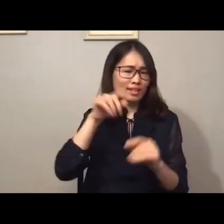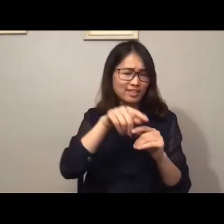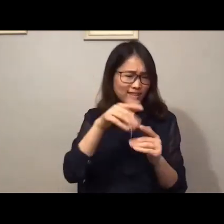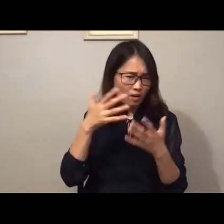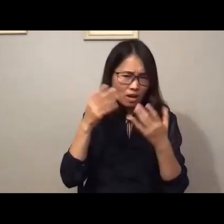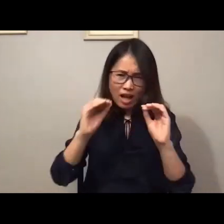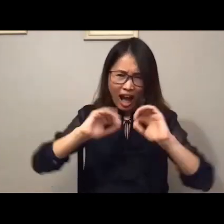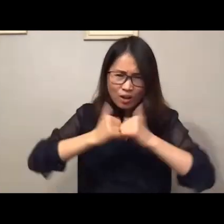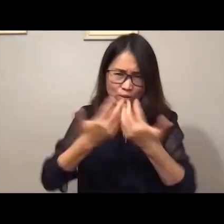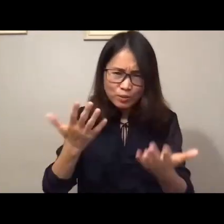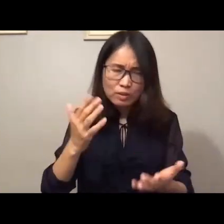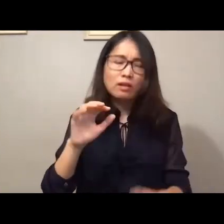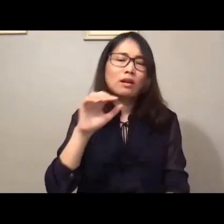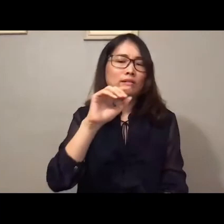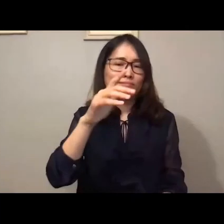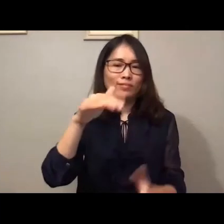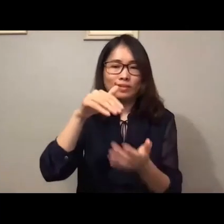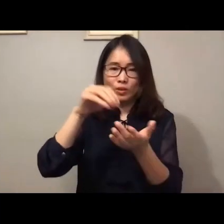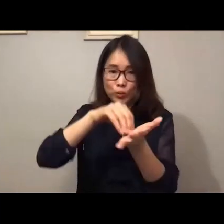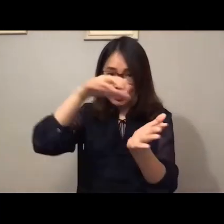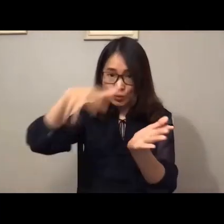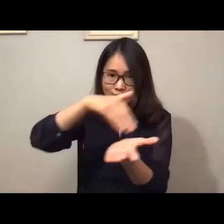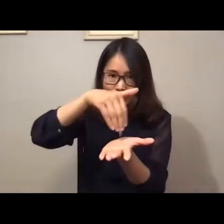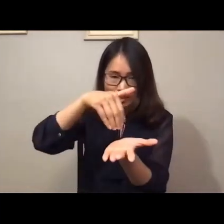talk about their other disabilities.